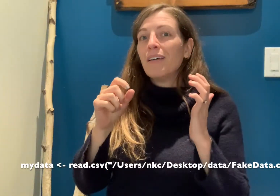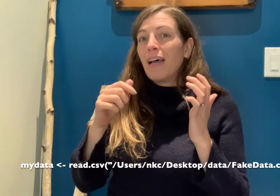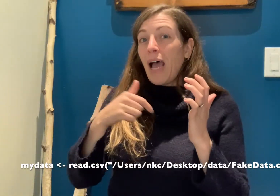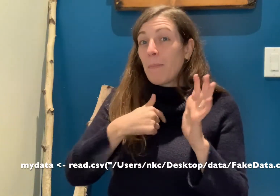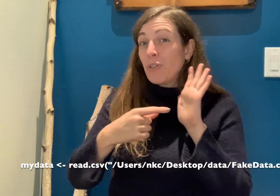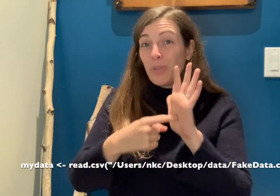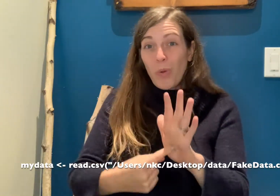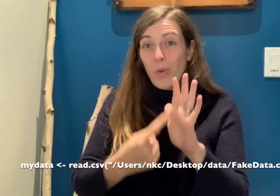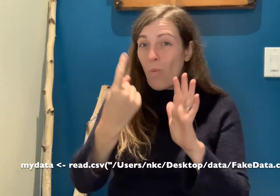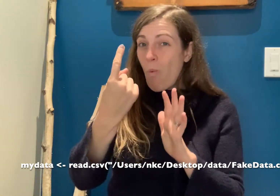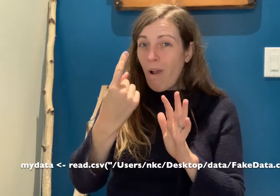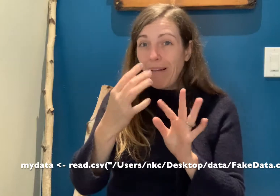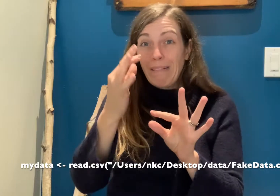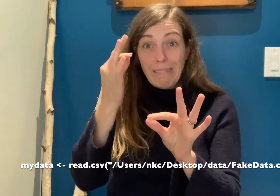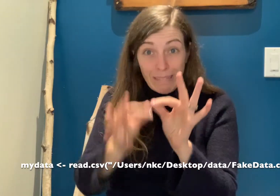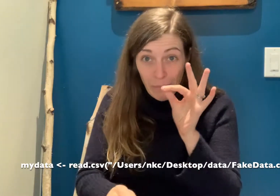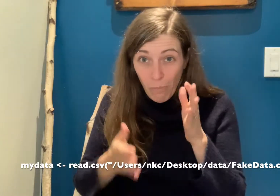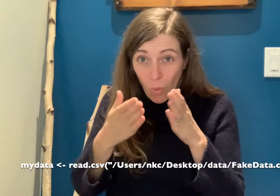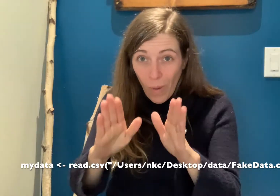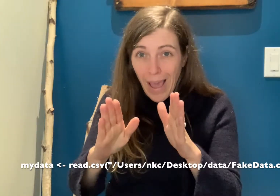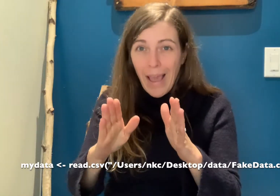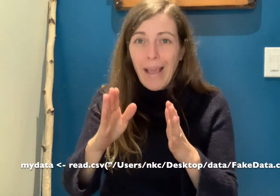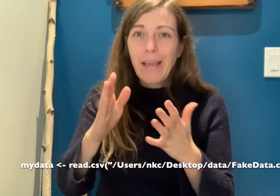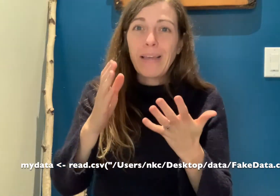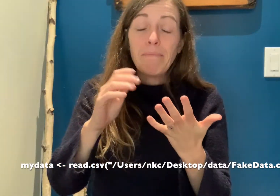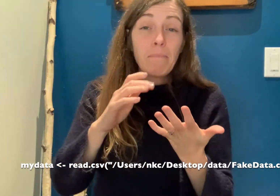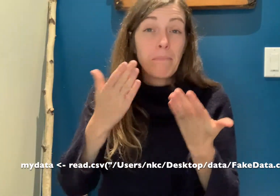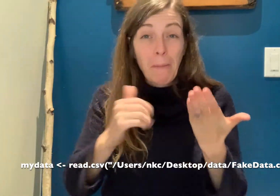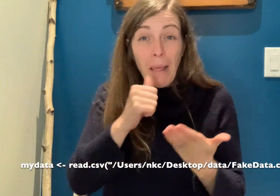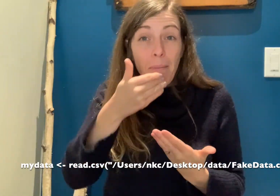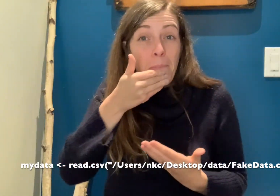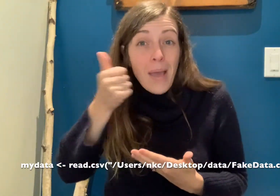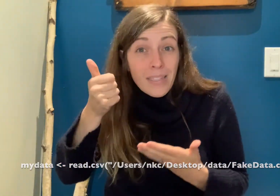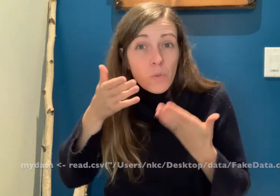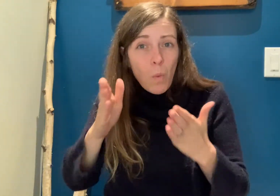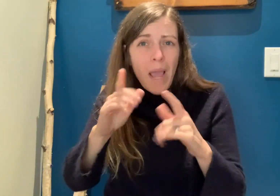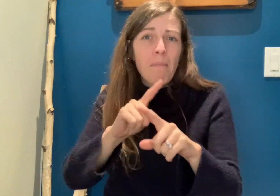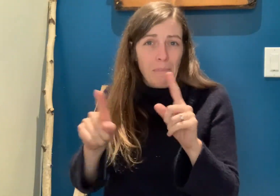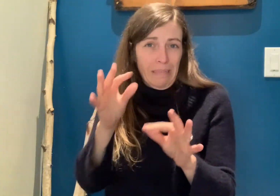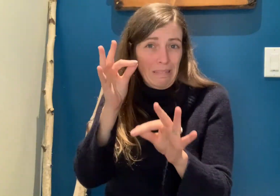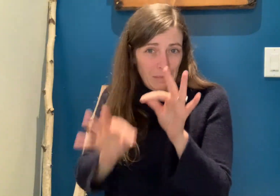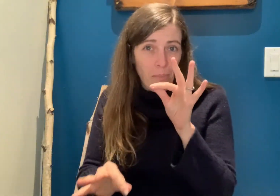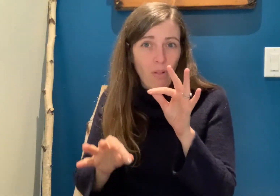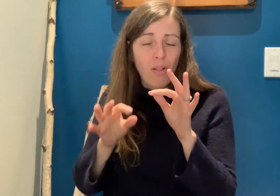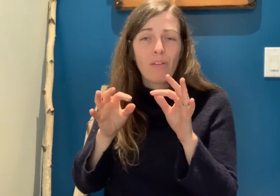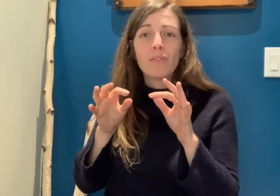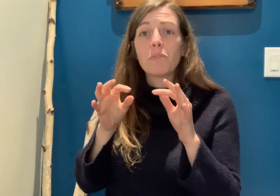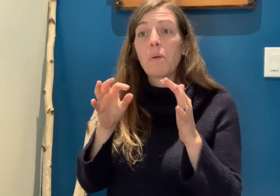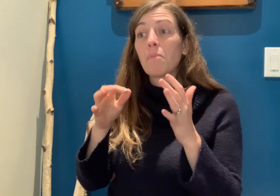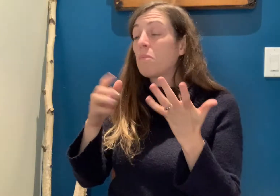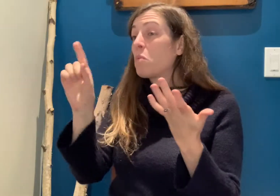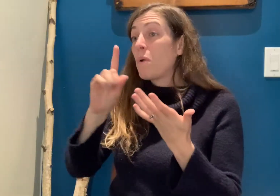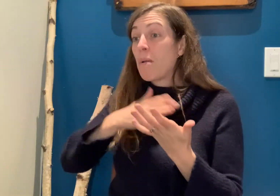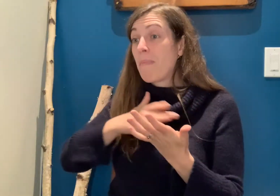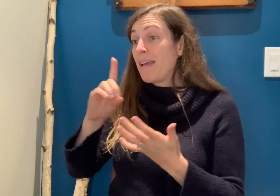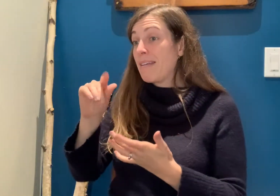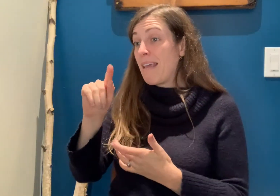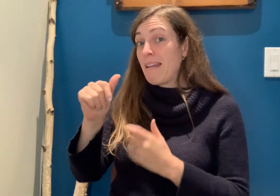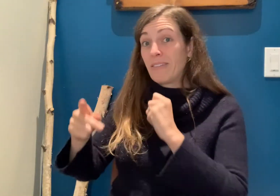give it a path name. There's a lot of different ways to read in data and where to read in data. This may not be the best way of doing it, but it's